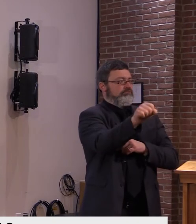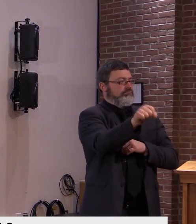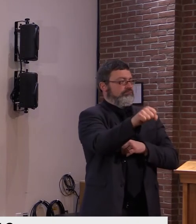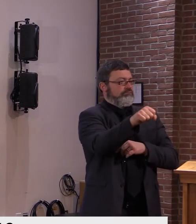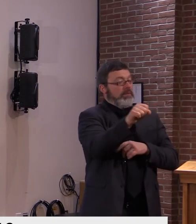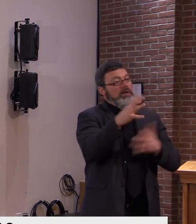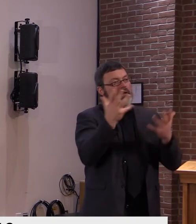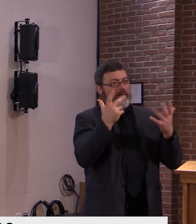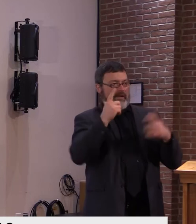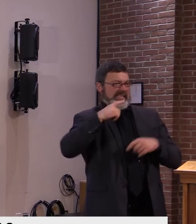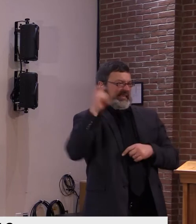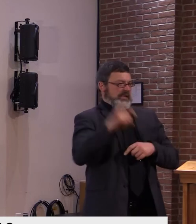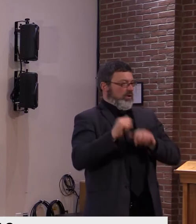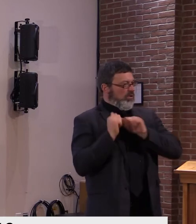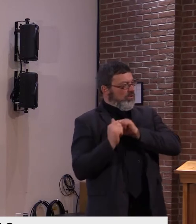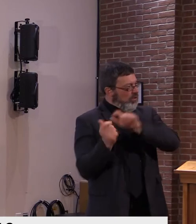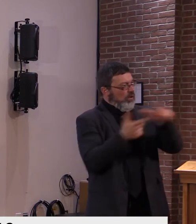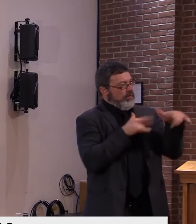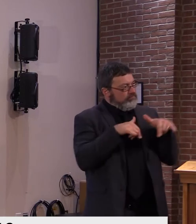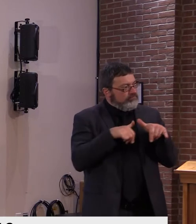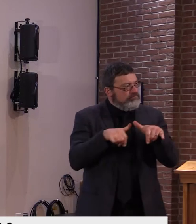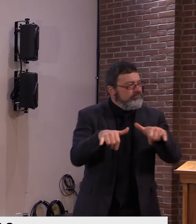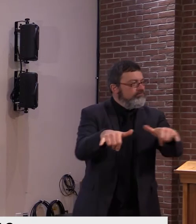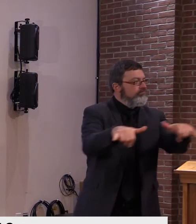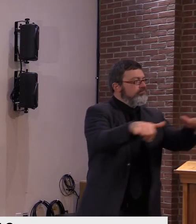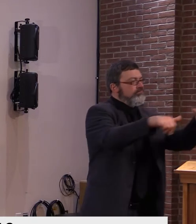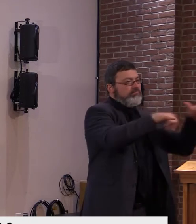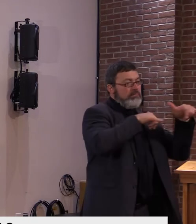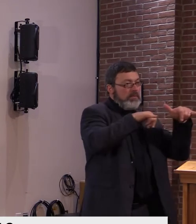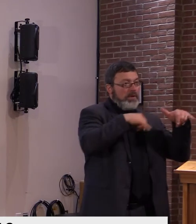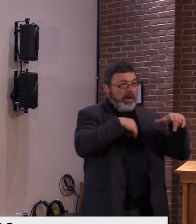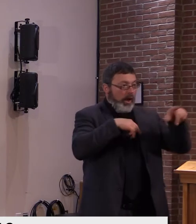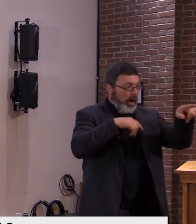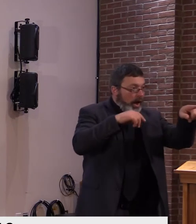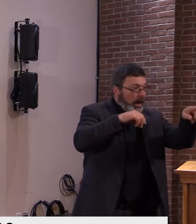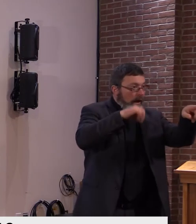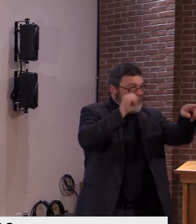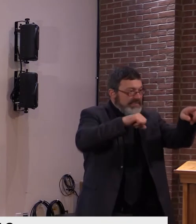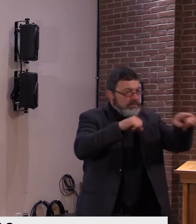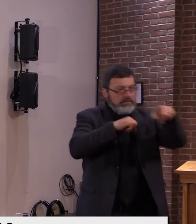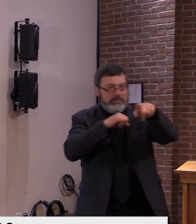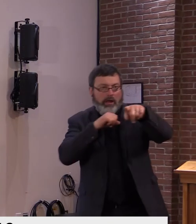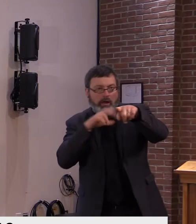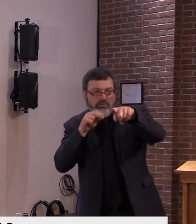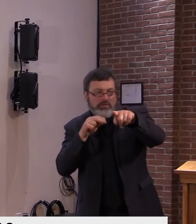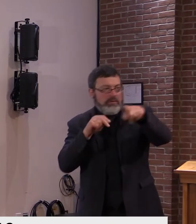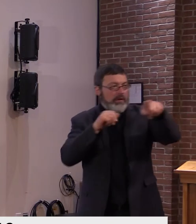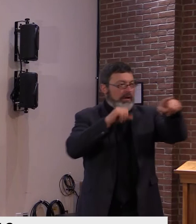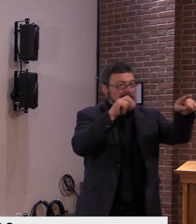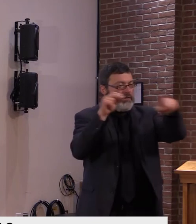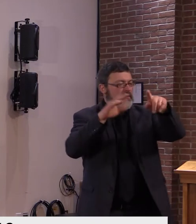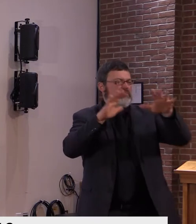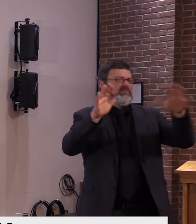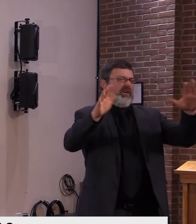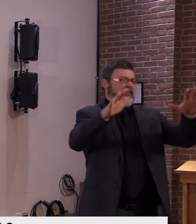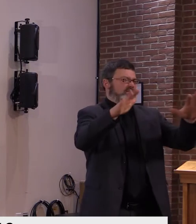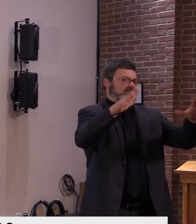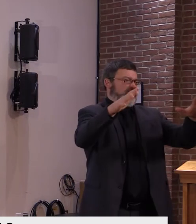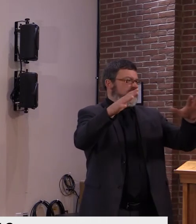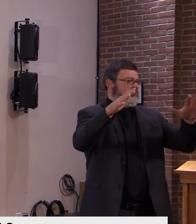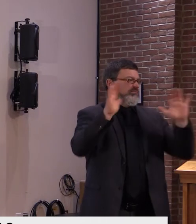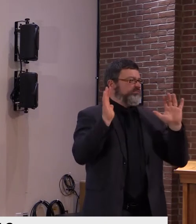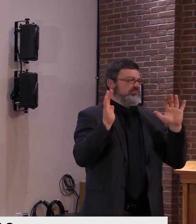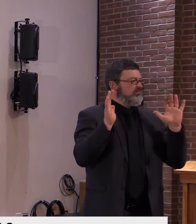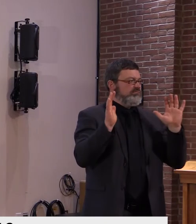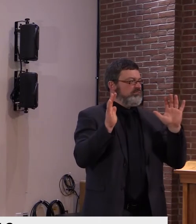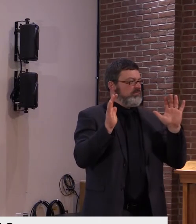think that they don't need to wear a mask, or for that matter, don't need to engage in any of the other guidances